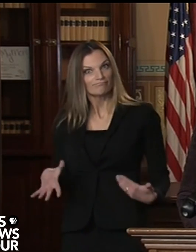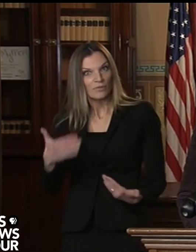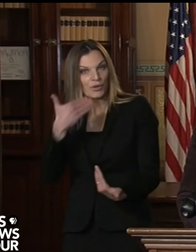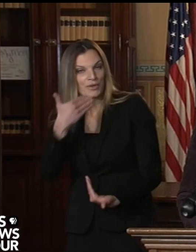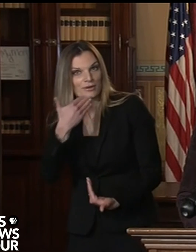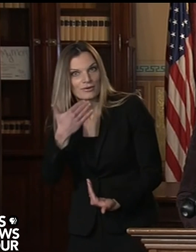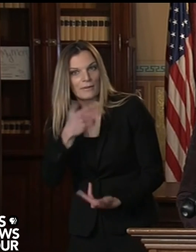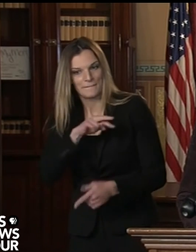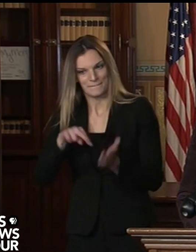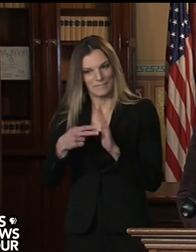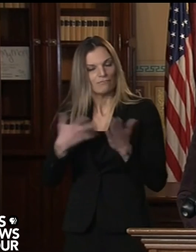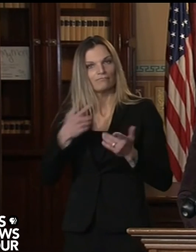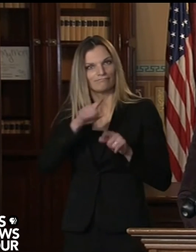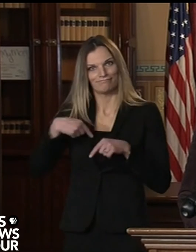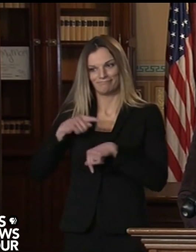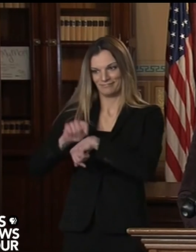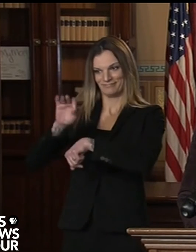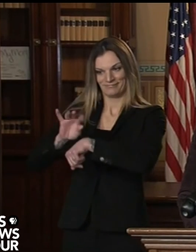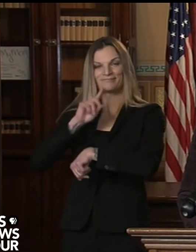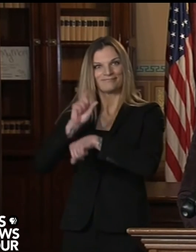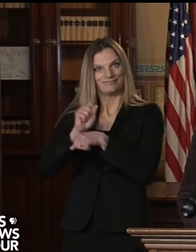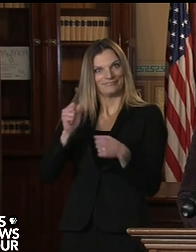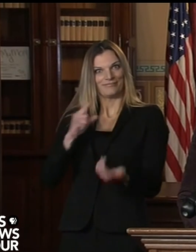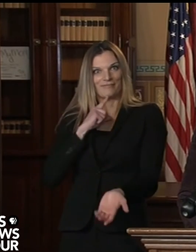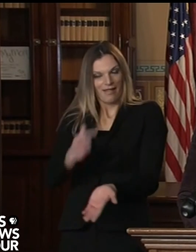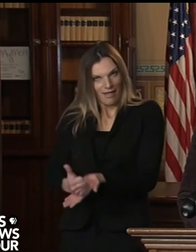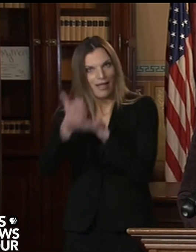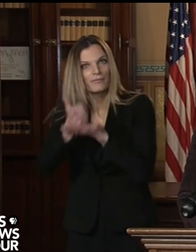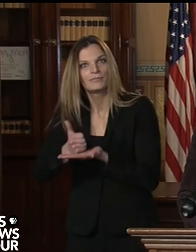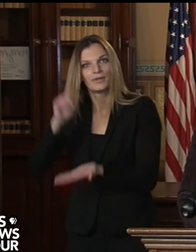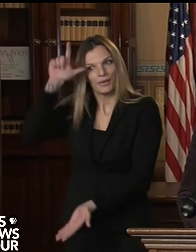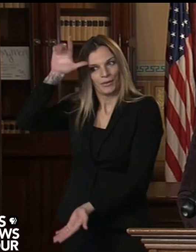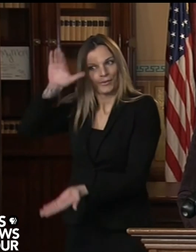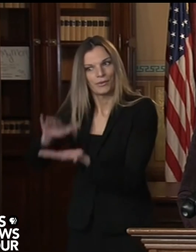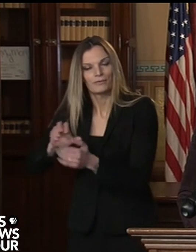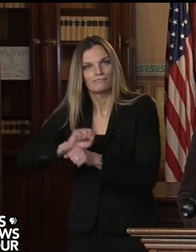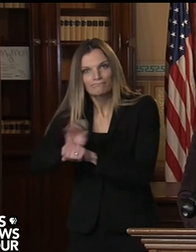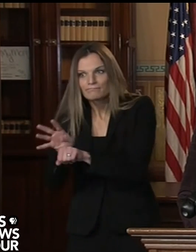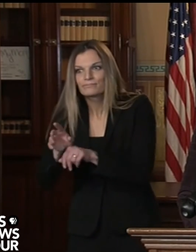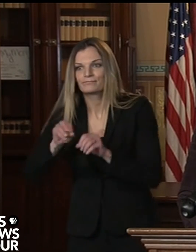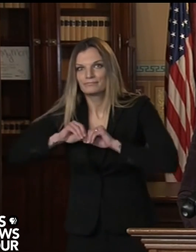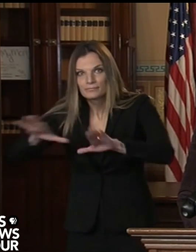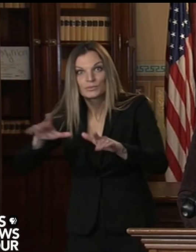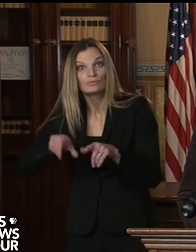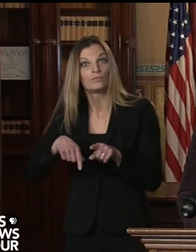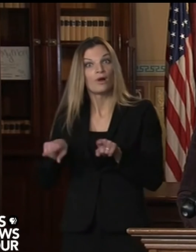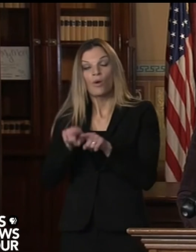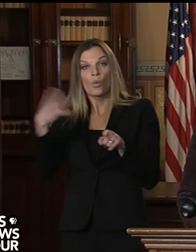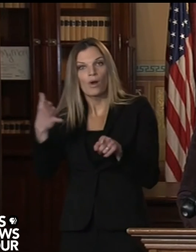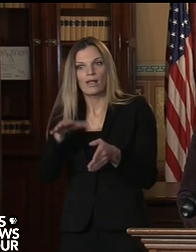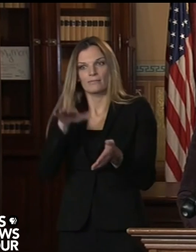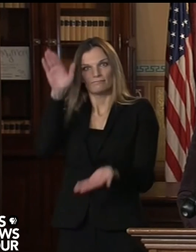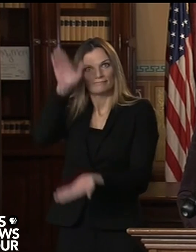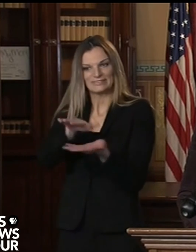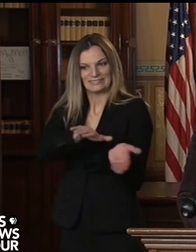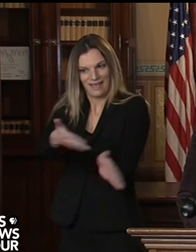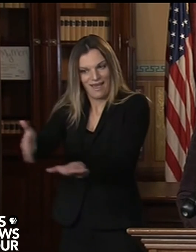deaths per million among African American Michiganders dropped significantly from